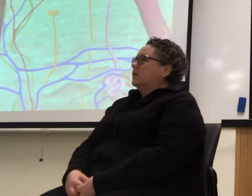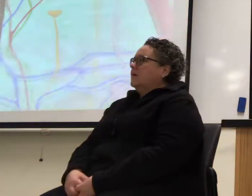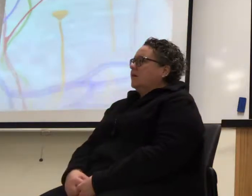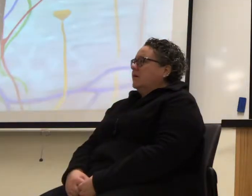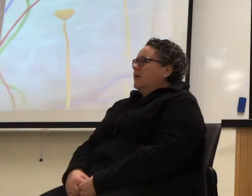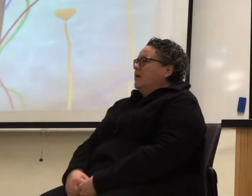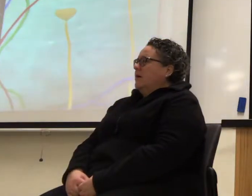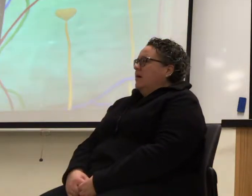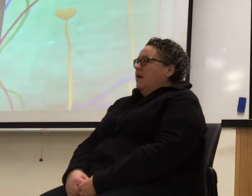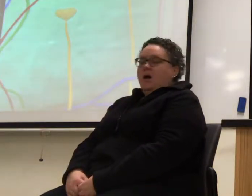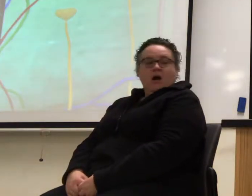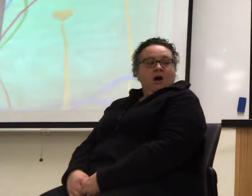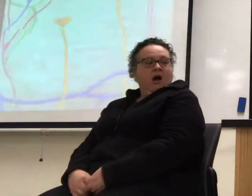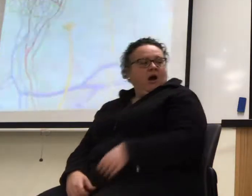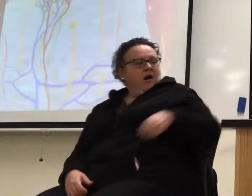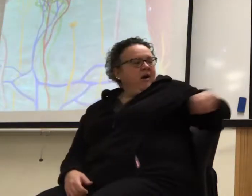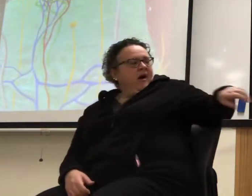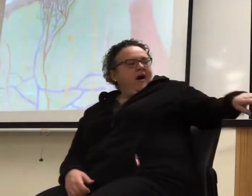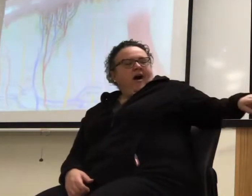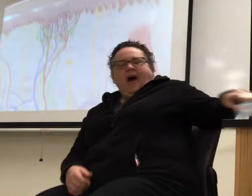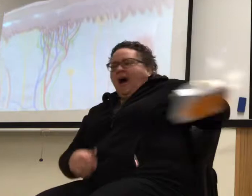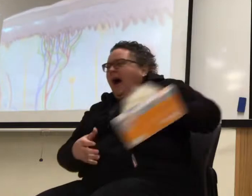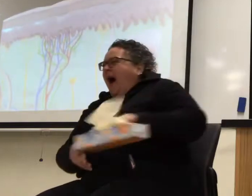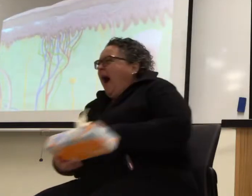I'm going to zoom in on this one.